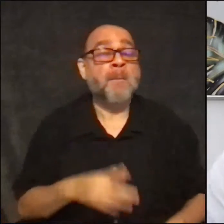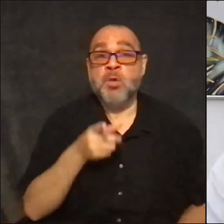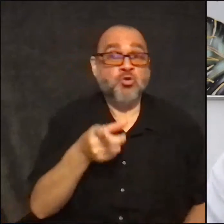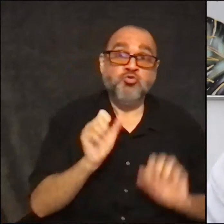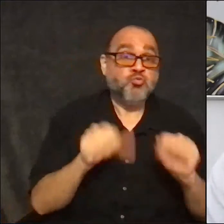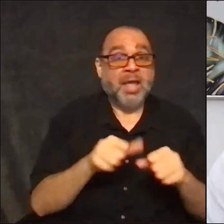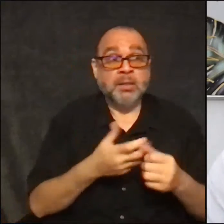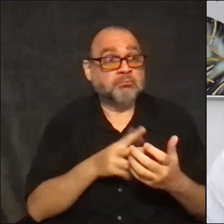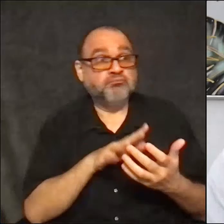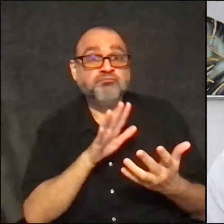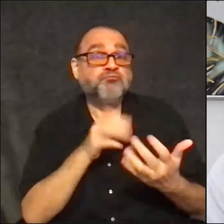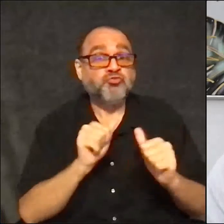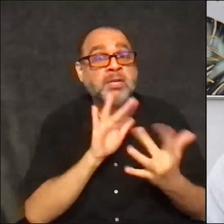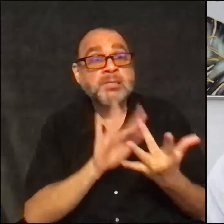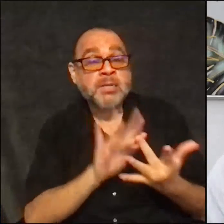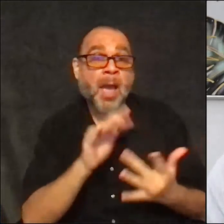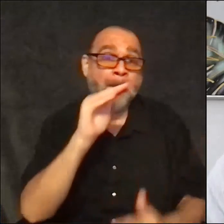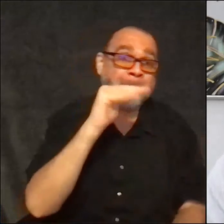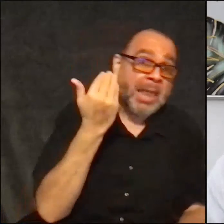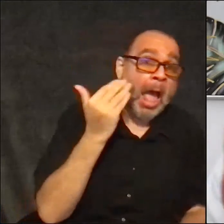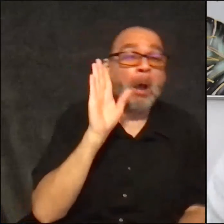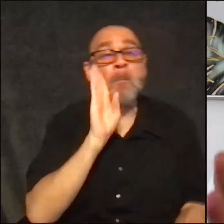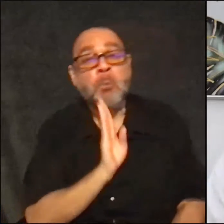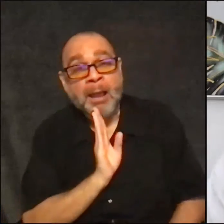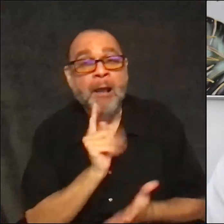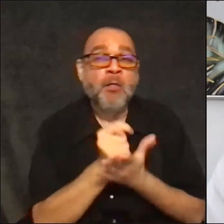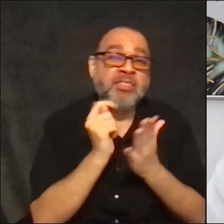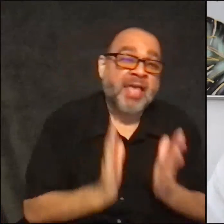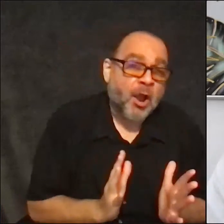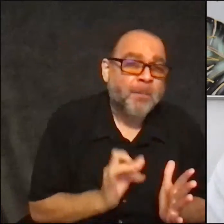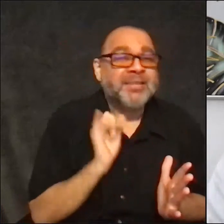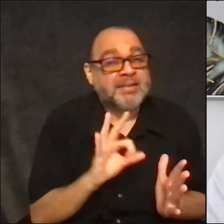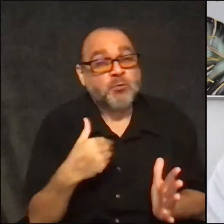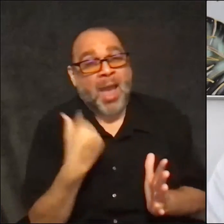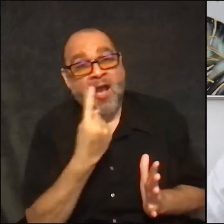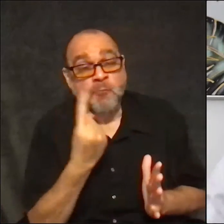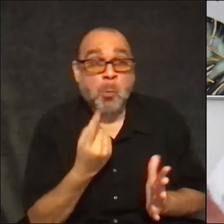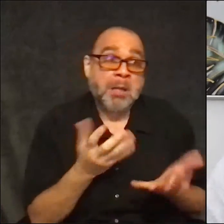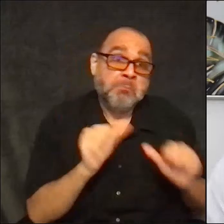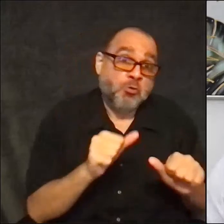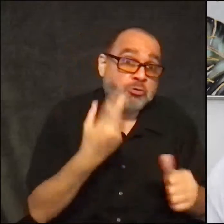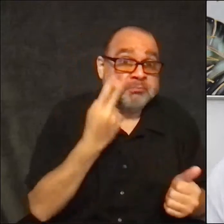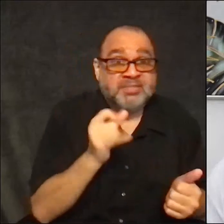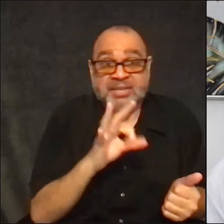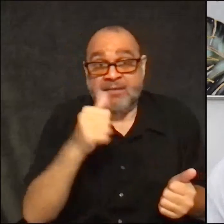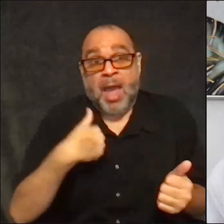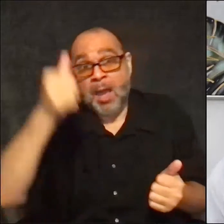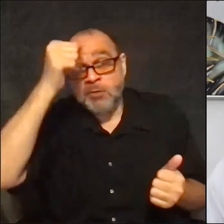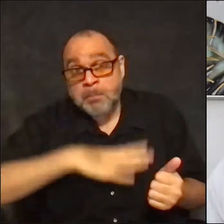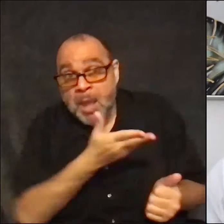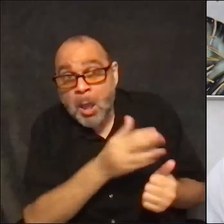therapist, possibly through that channel, if they exist in that network. The second one, your company's insurance